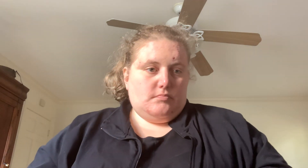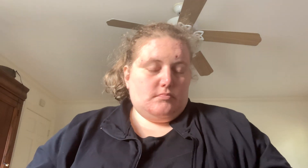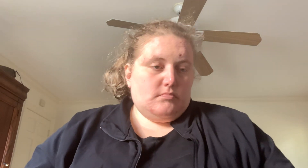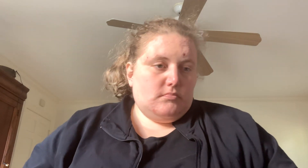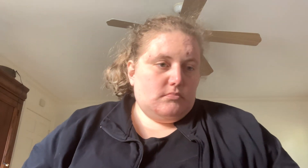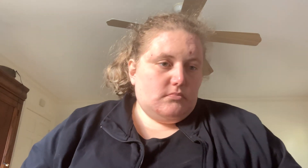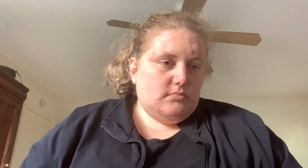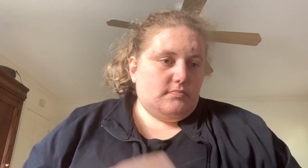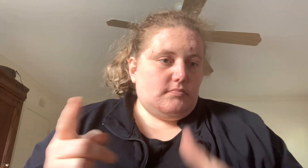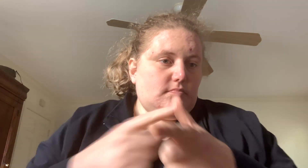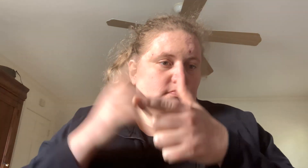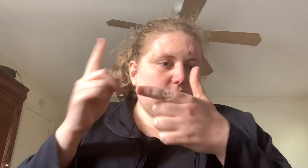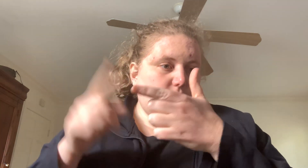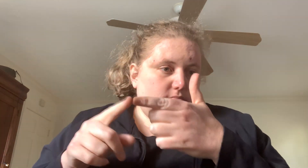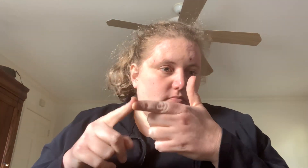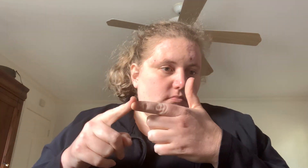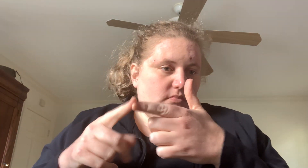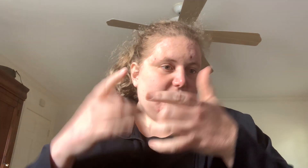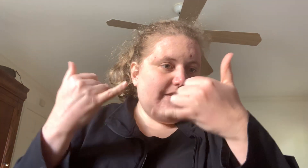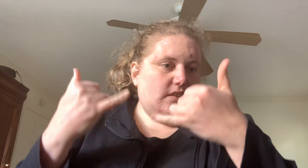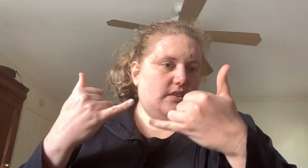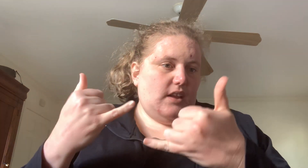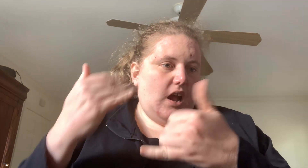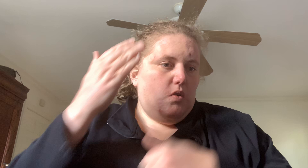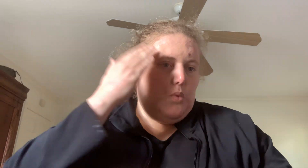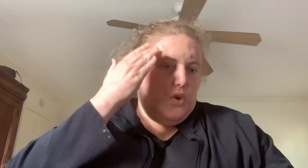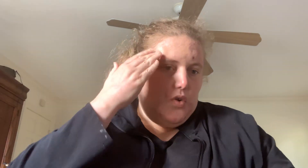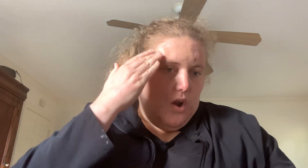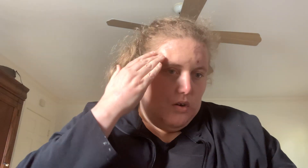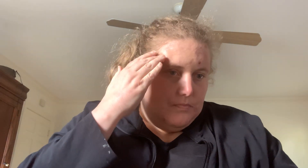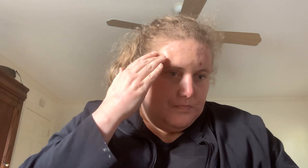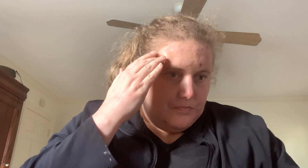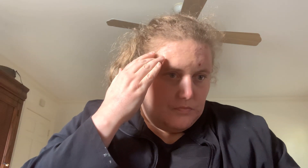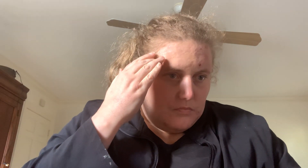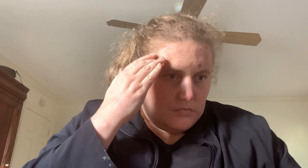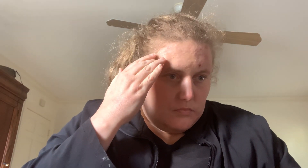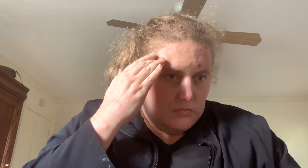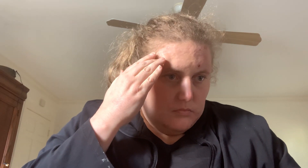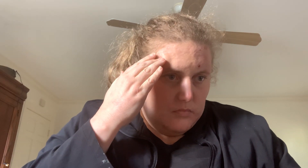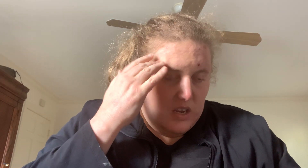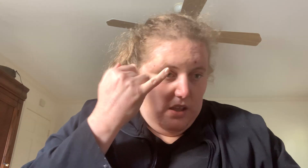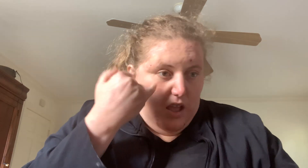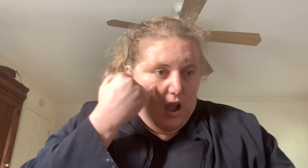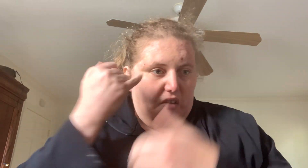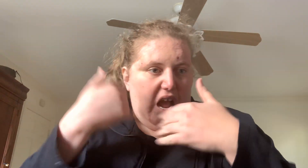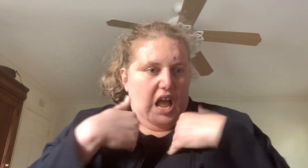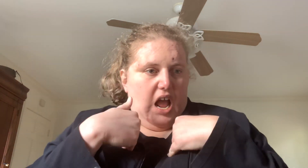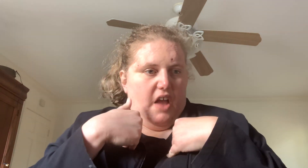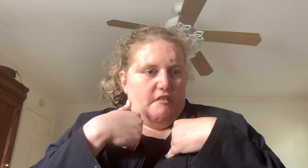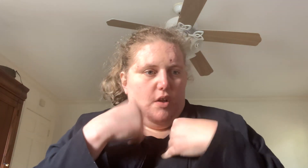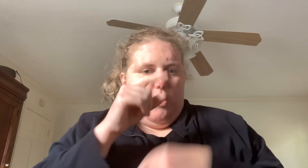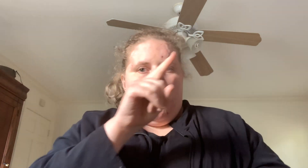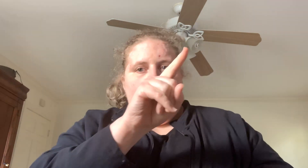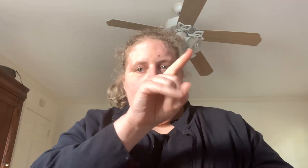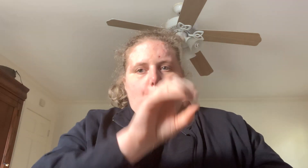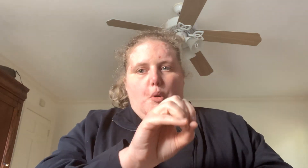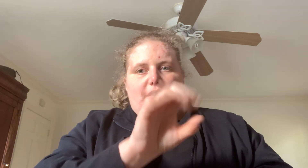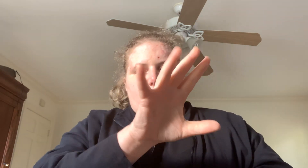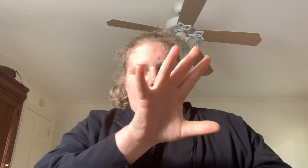Then we now know that our question essentially reading, if we have 1.59 moles of copper, how many moles